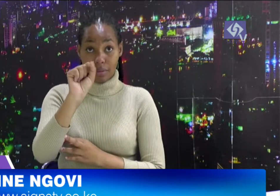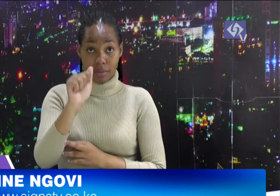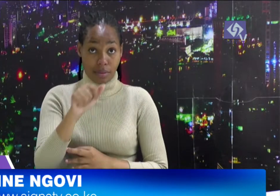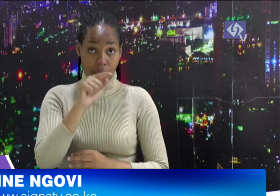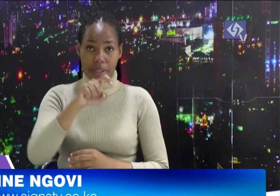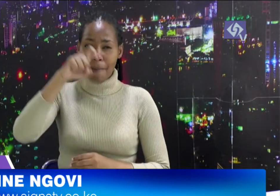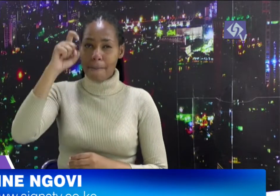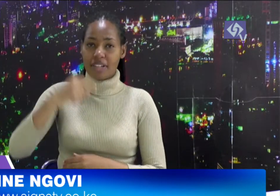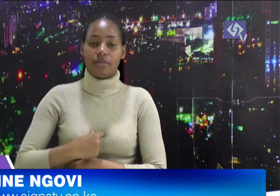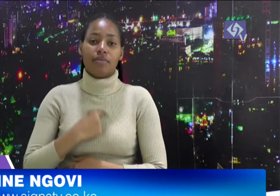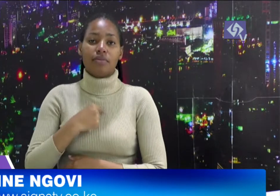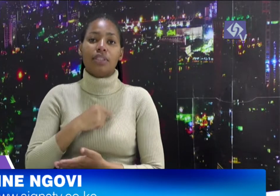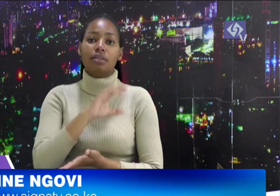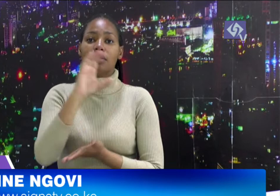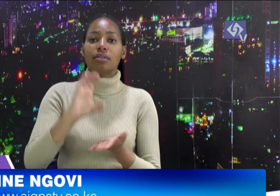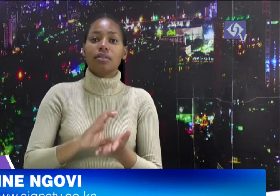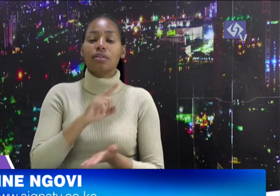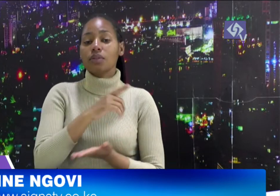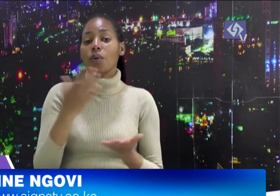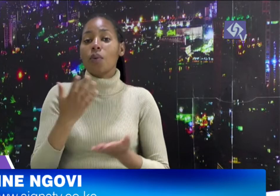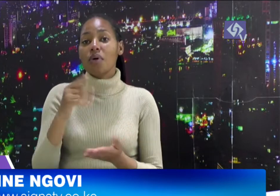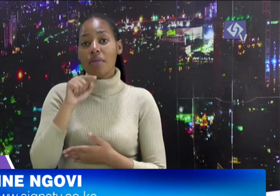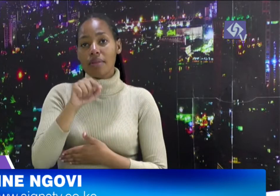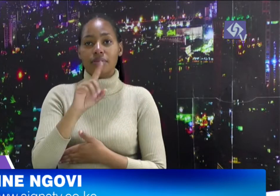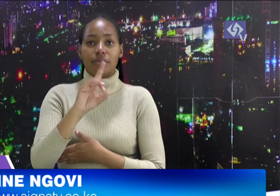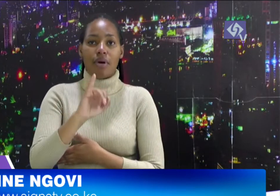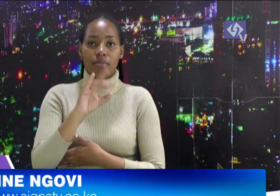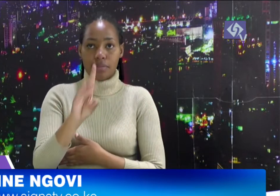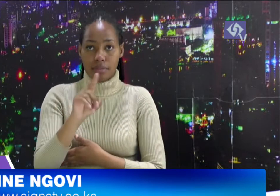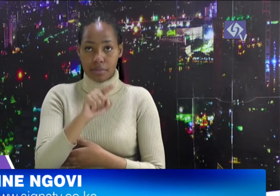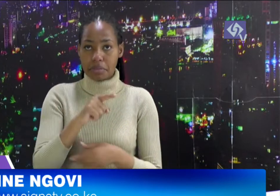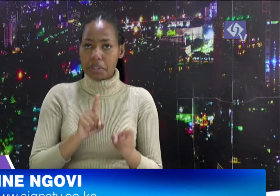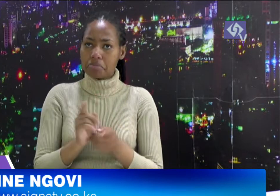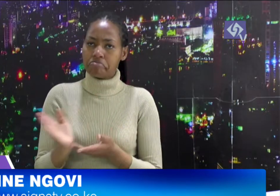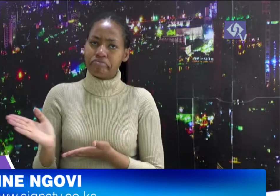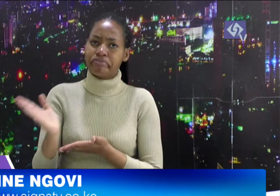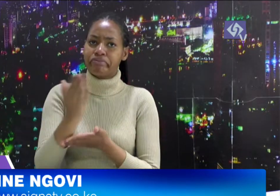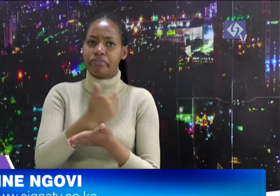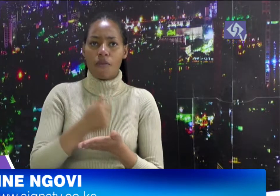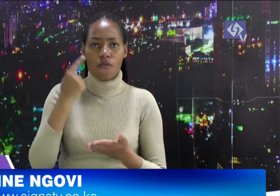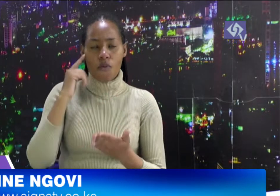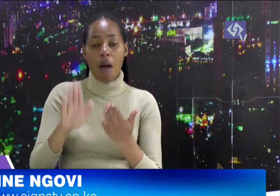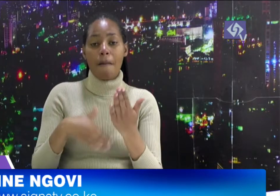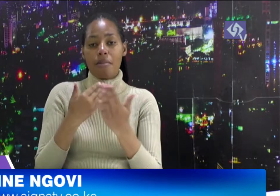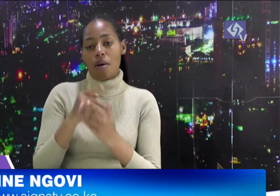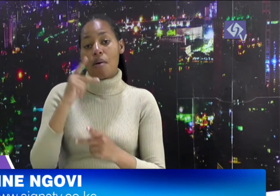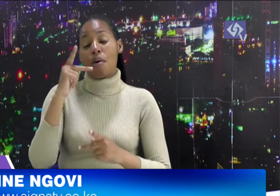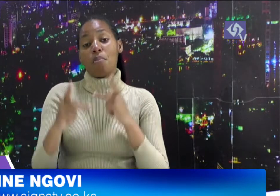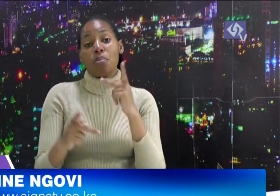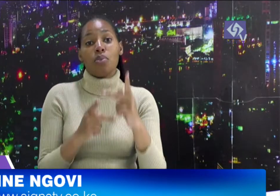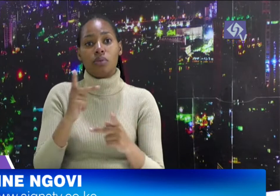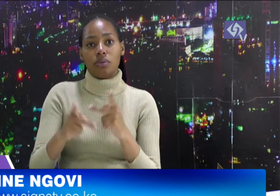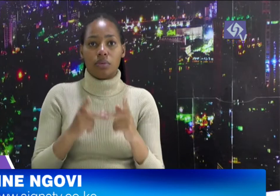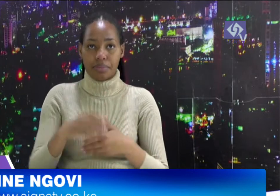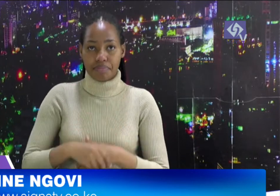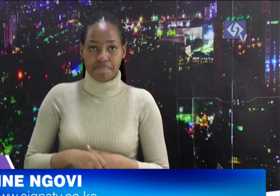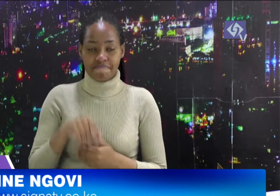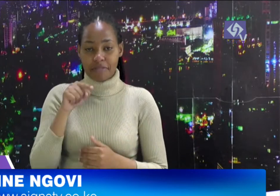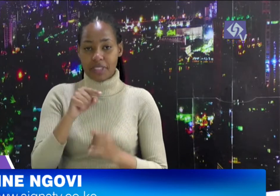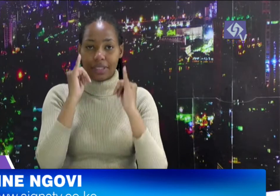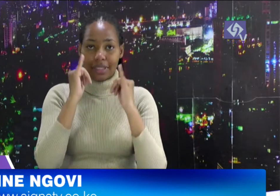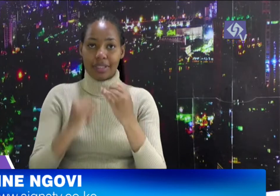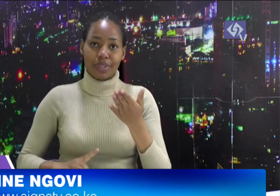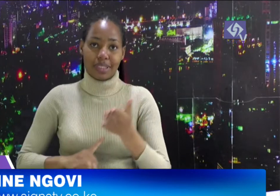from NTSA should visit the centers they identified for collection during the application